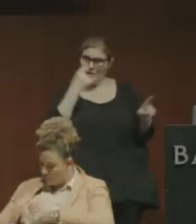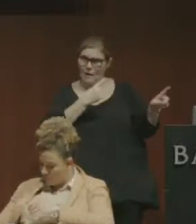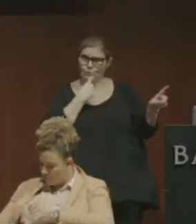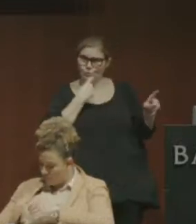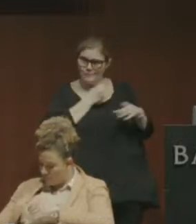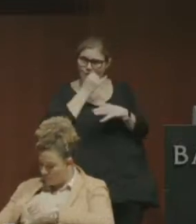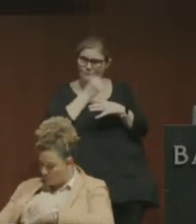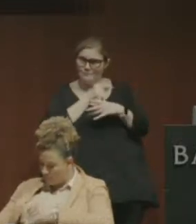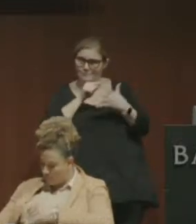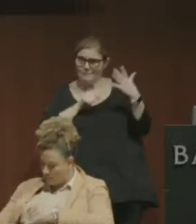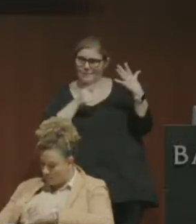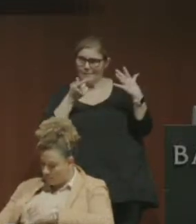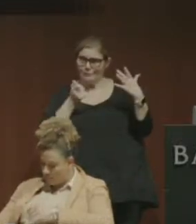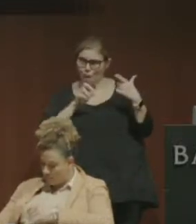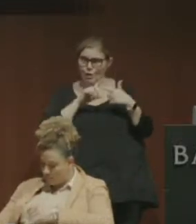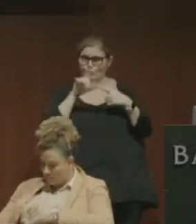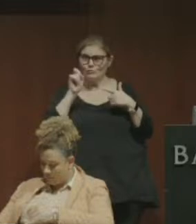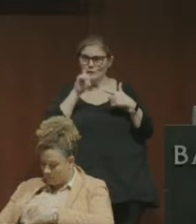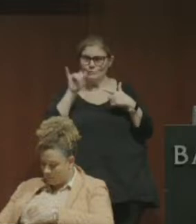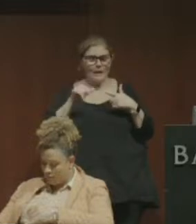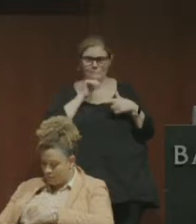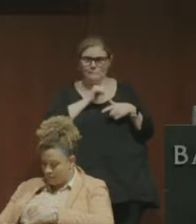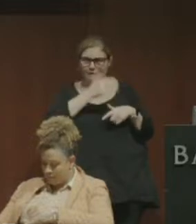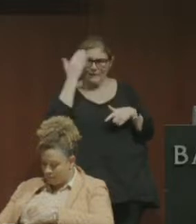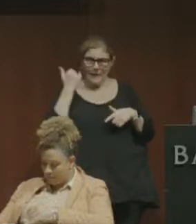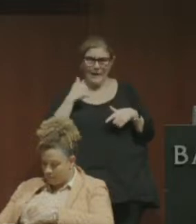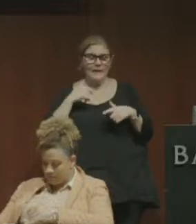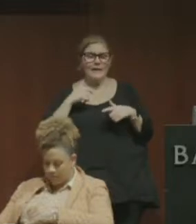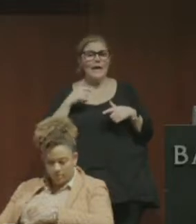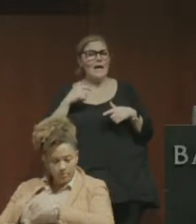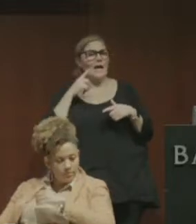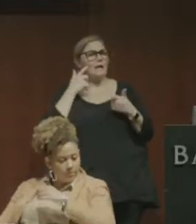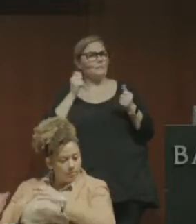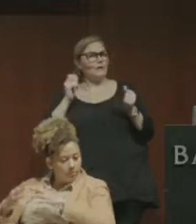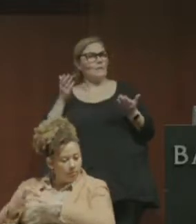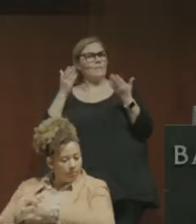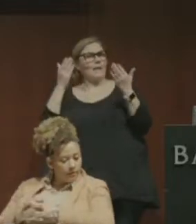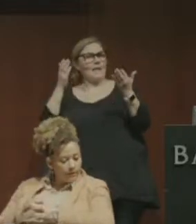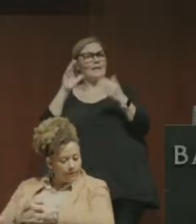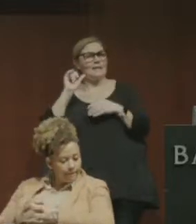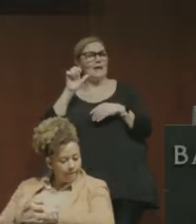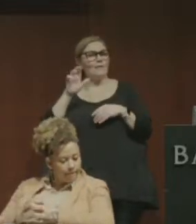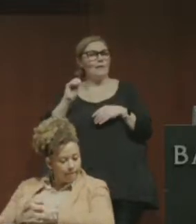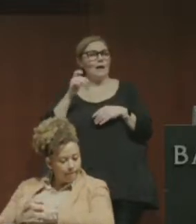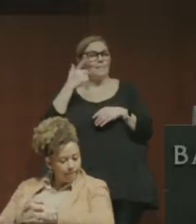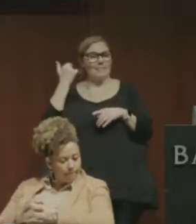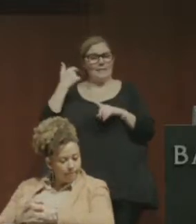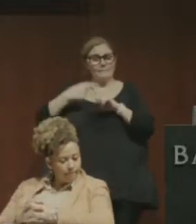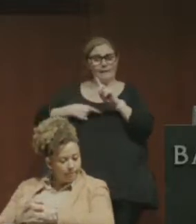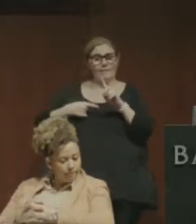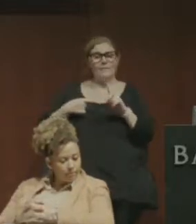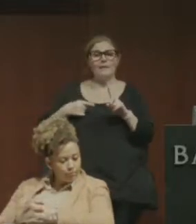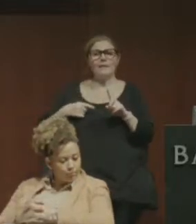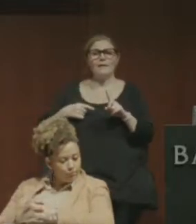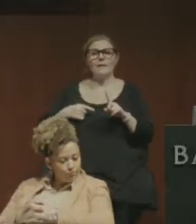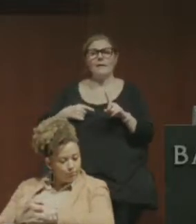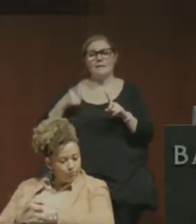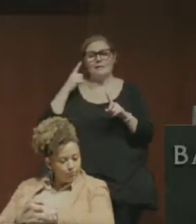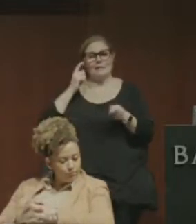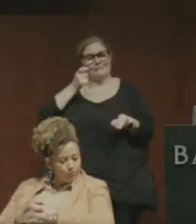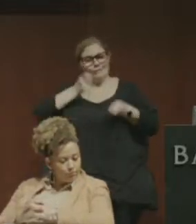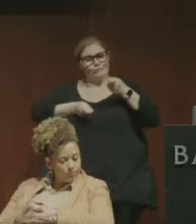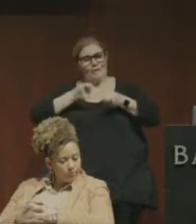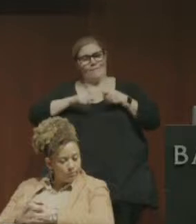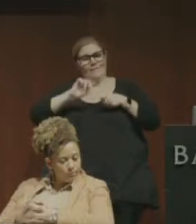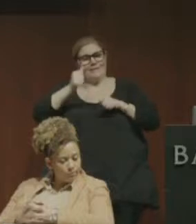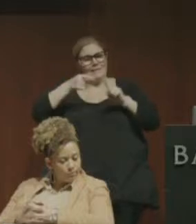interventions about gender and sexuality over the years and intended to raise them at a CARICOM meeting last month aimed at revising the